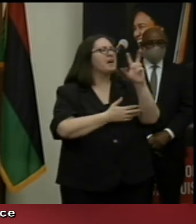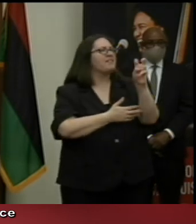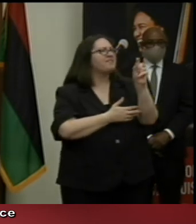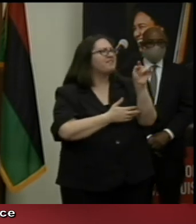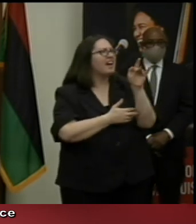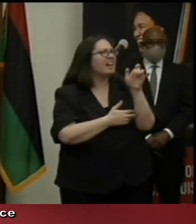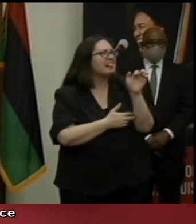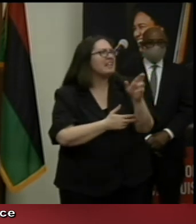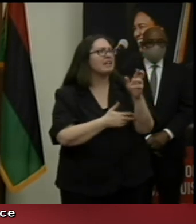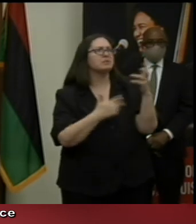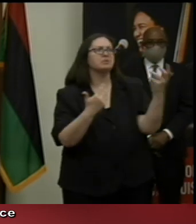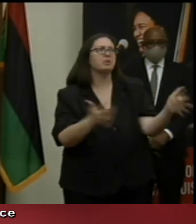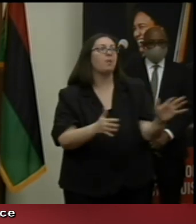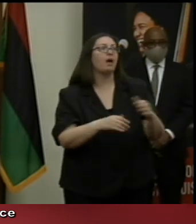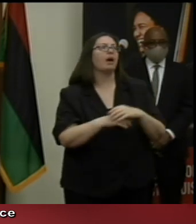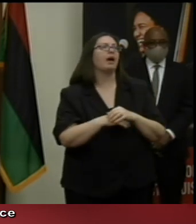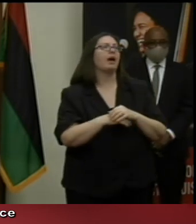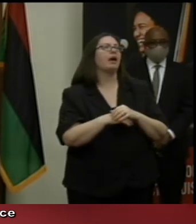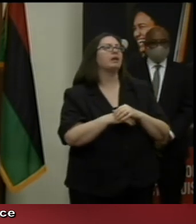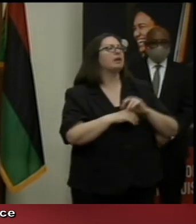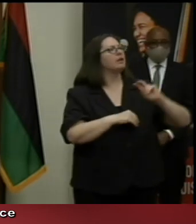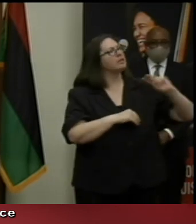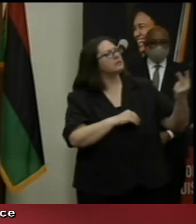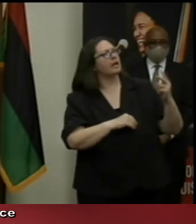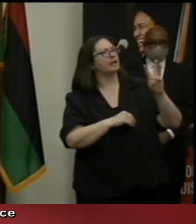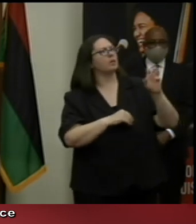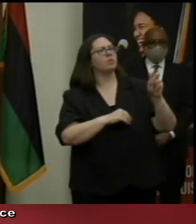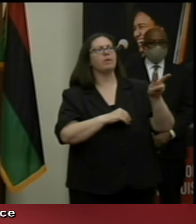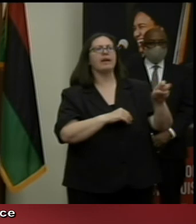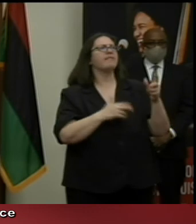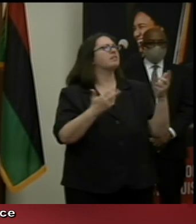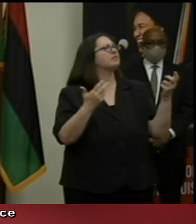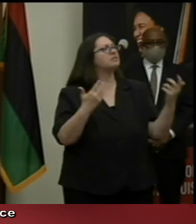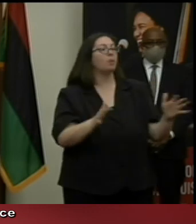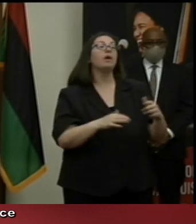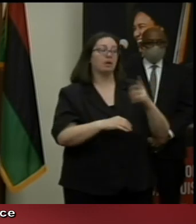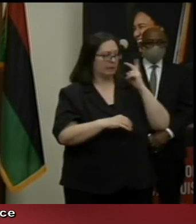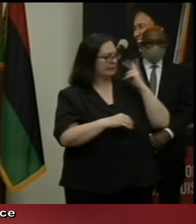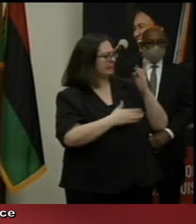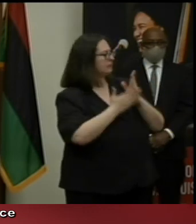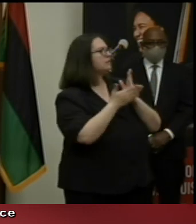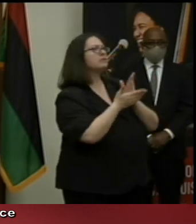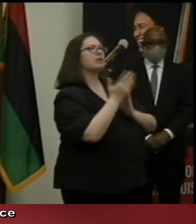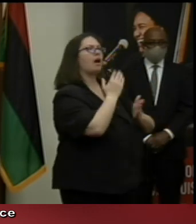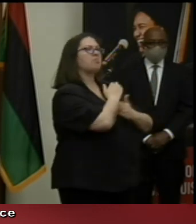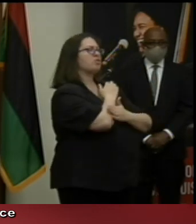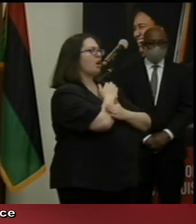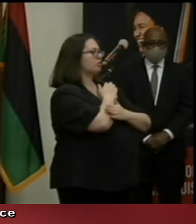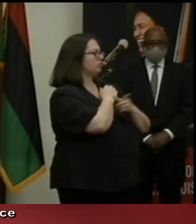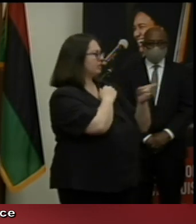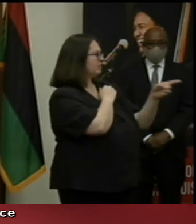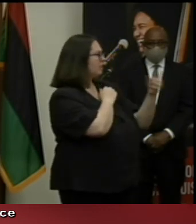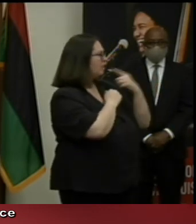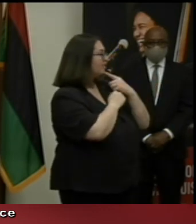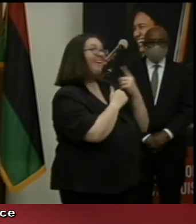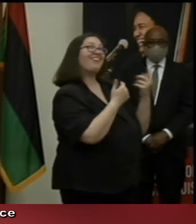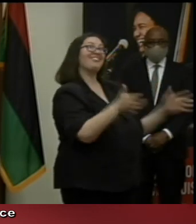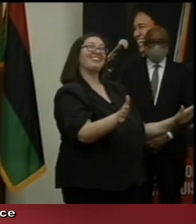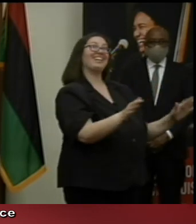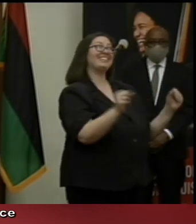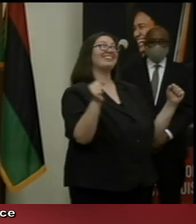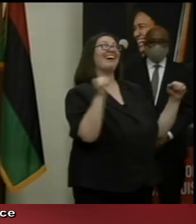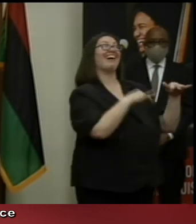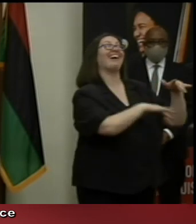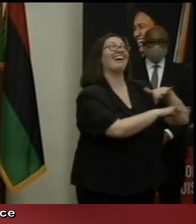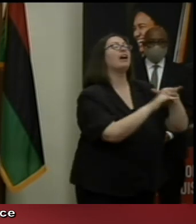don't want to have another wave, because you are seeing that in some countries. And so everybody is learning